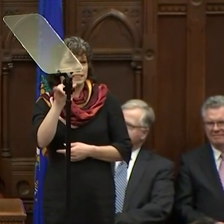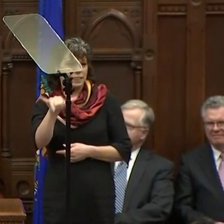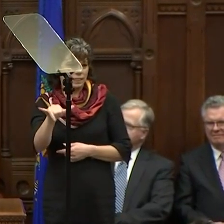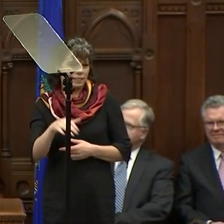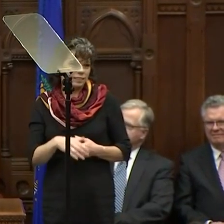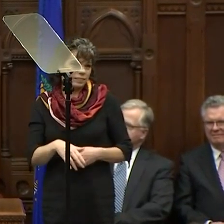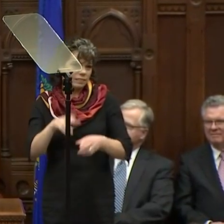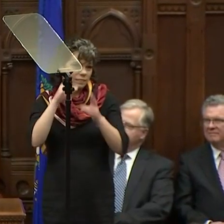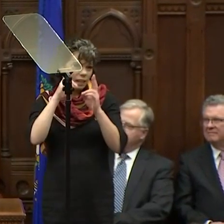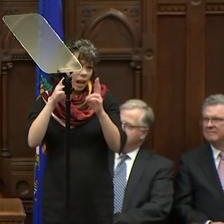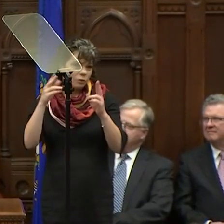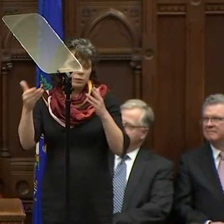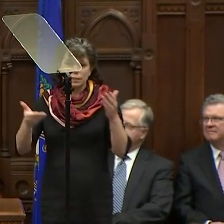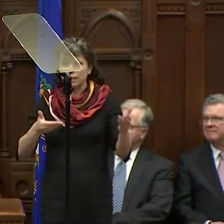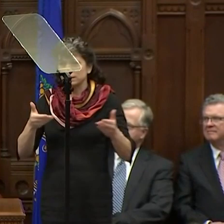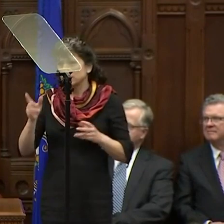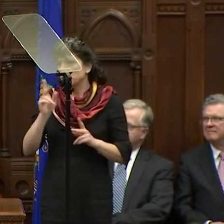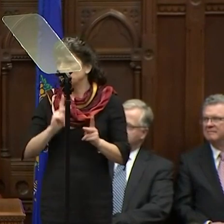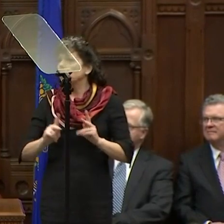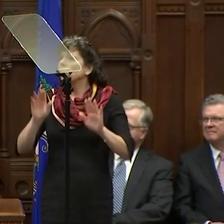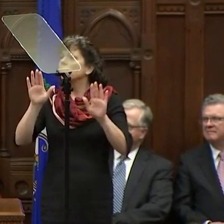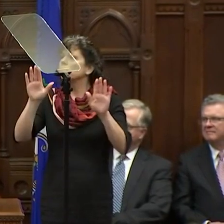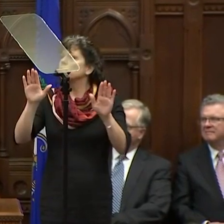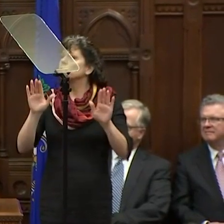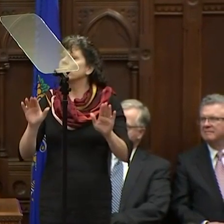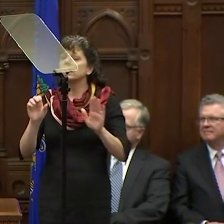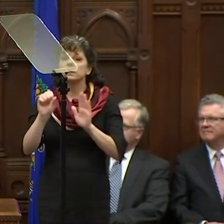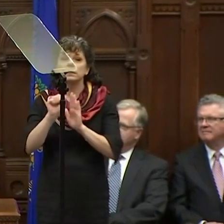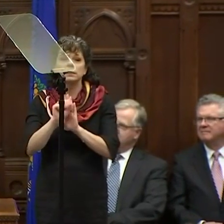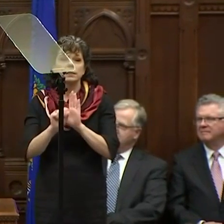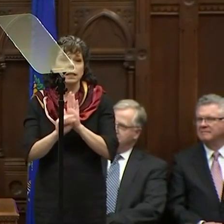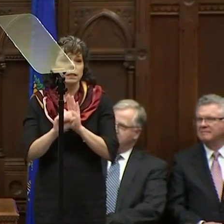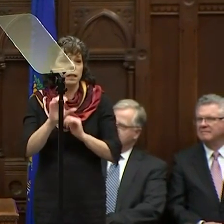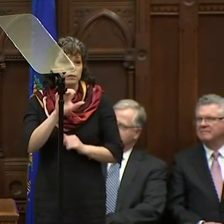honored guests, and the people of the great state of Connecticut.